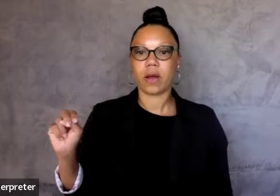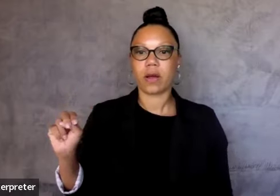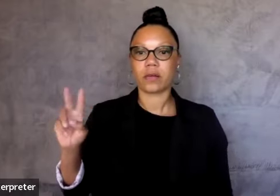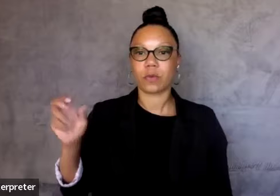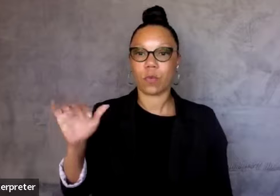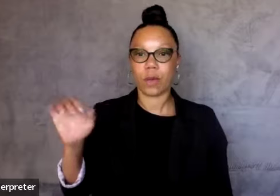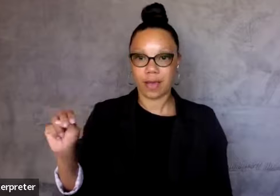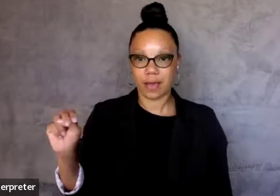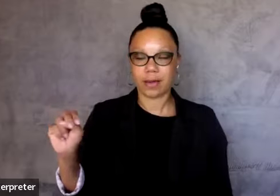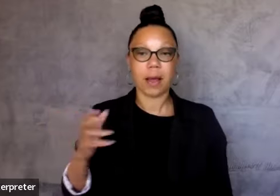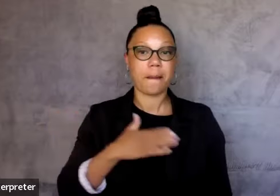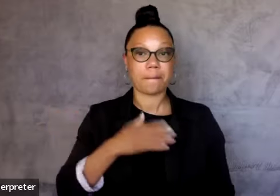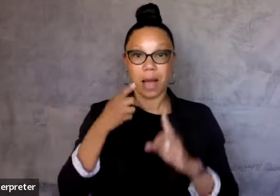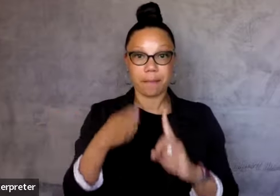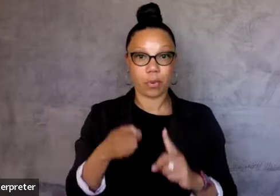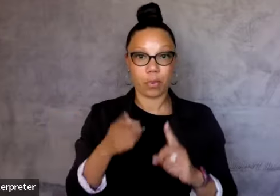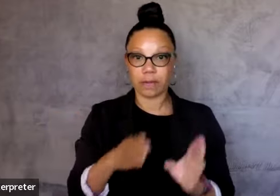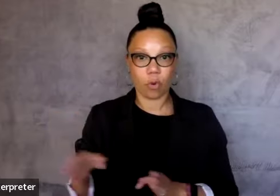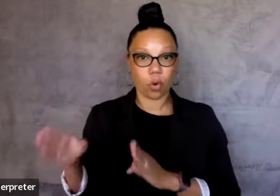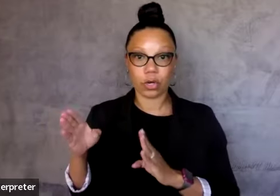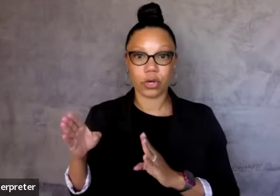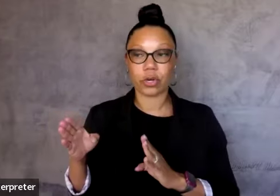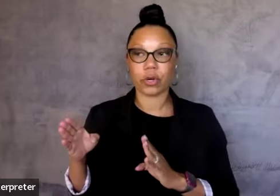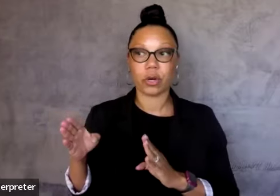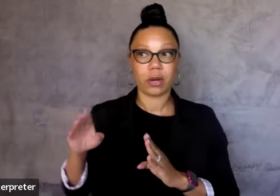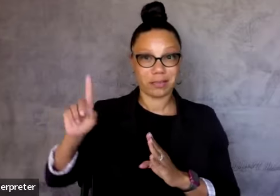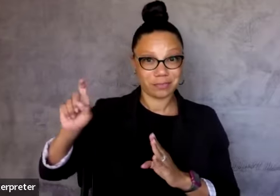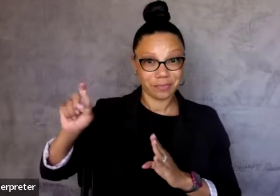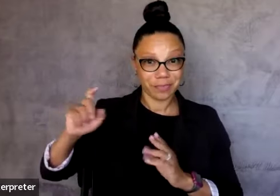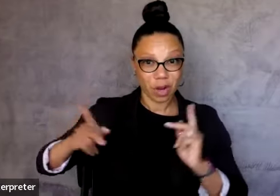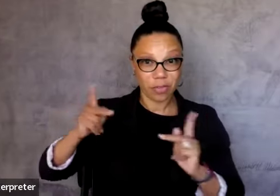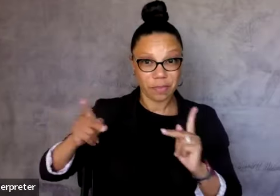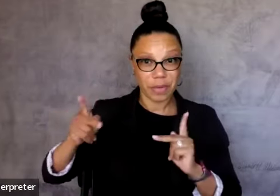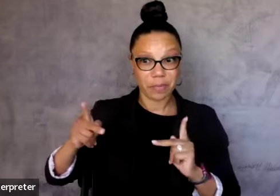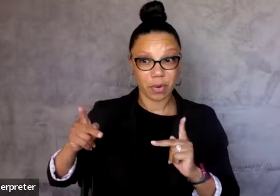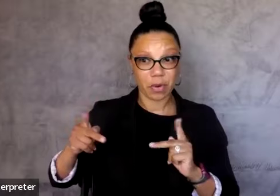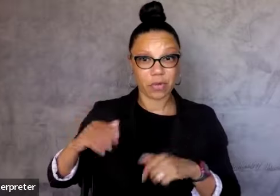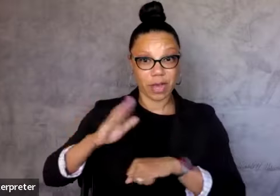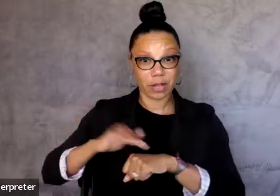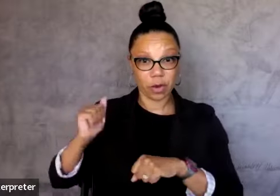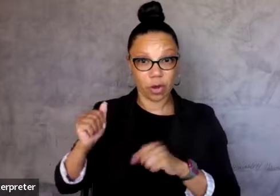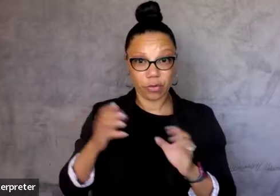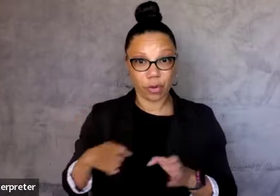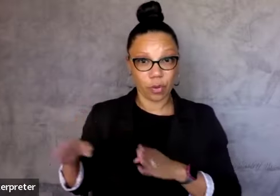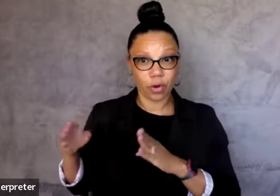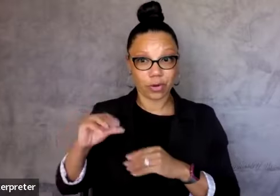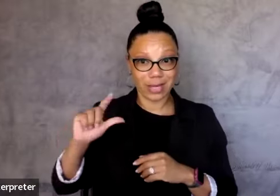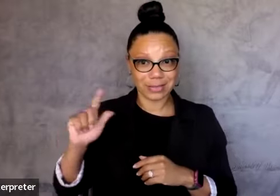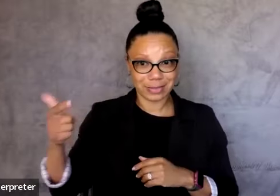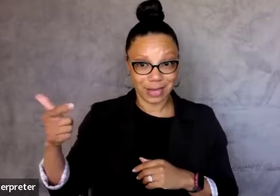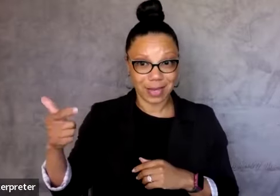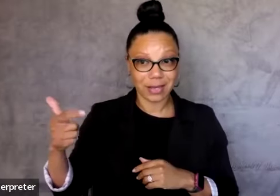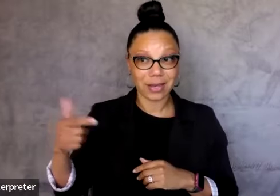point? My point of order is, are the people who called the original motion and seconded the motion, have they had the opportunity to speak